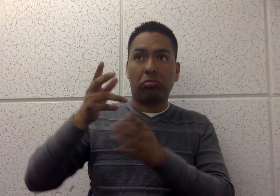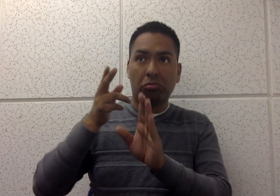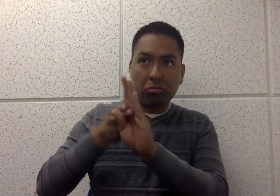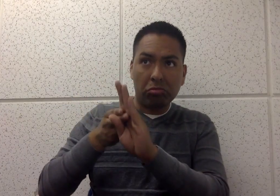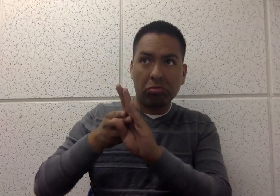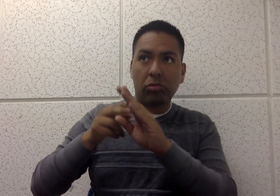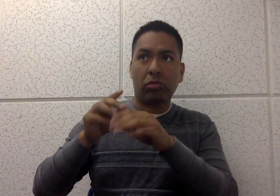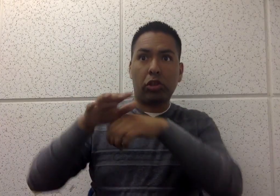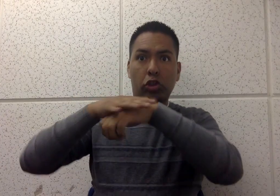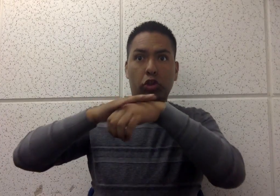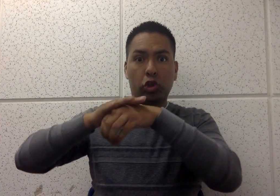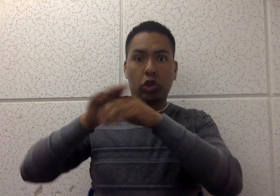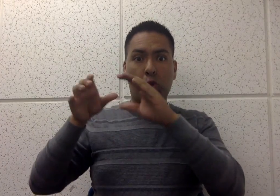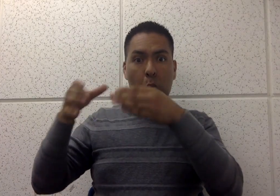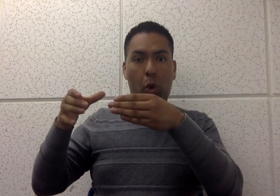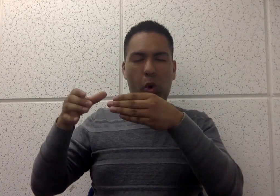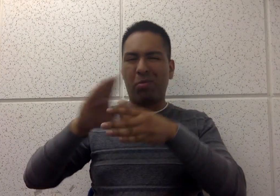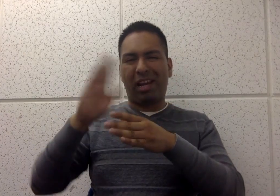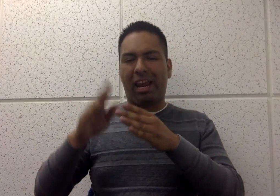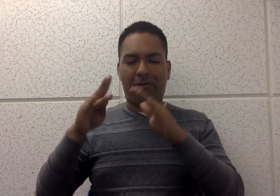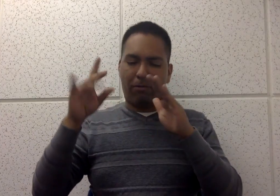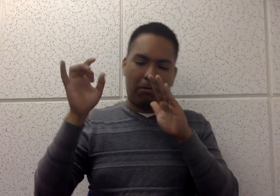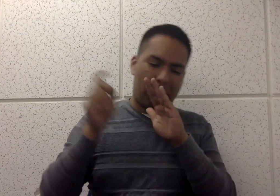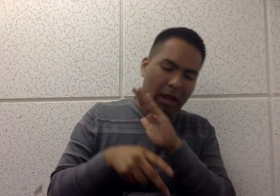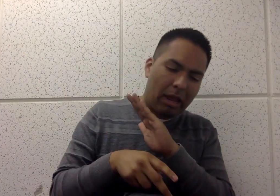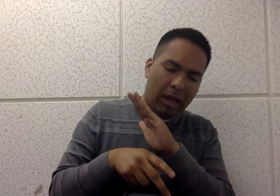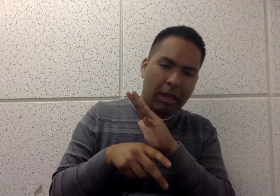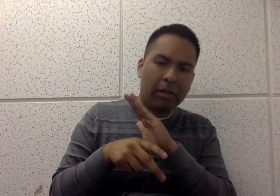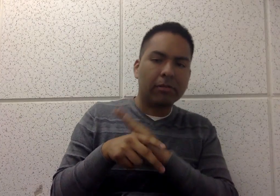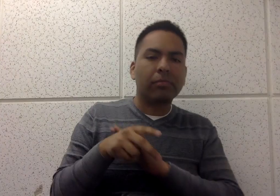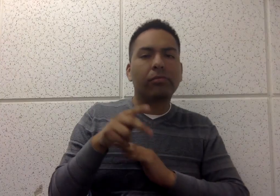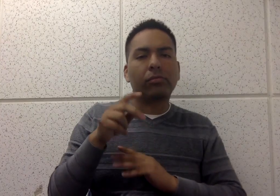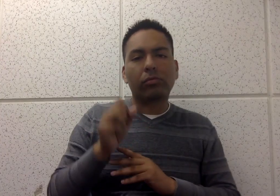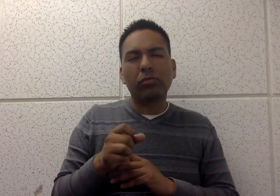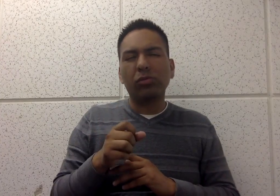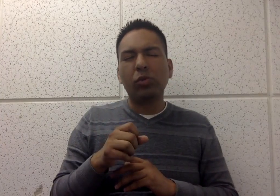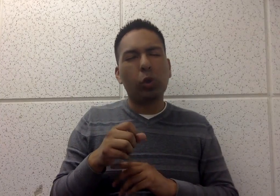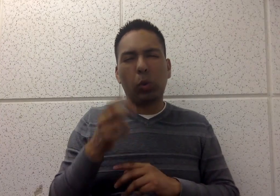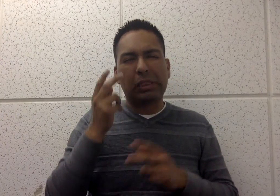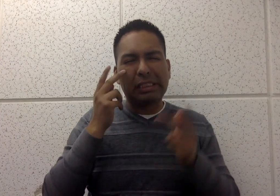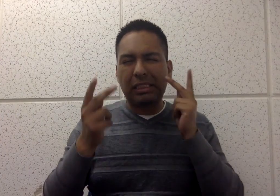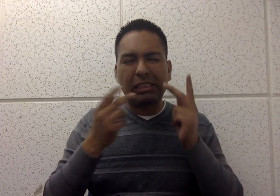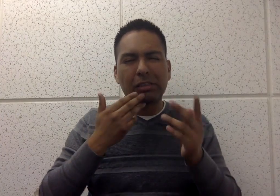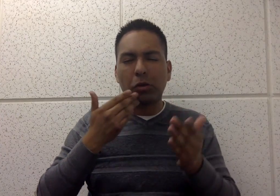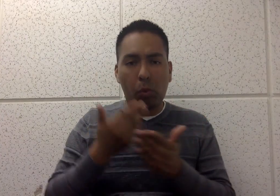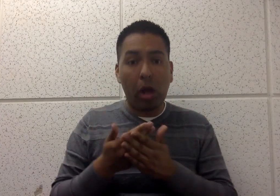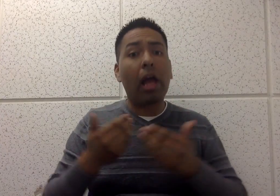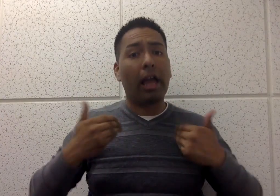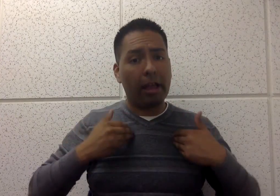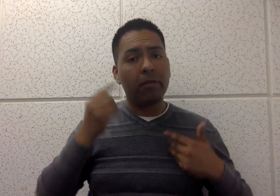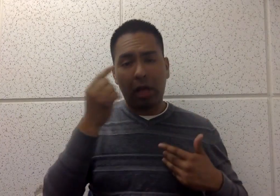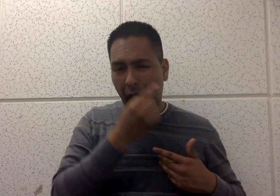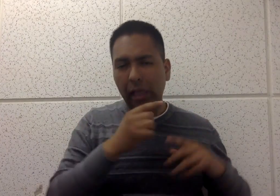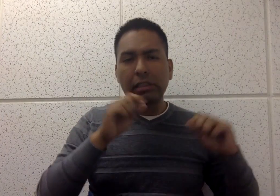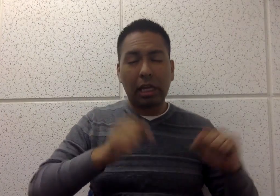down. Now, ants, most ants, including these, don't see very well. They have eyes, they can distinguish between light and dark, but they mostly work